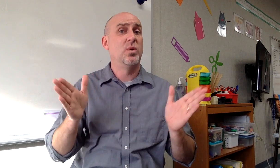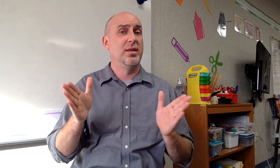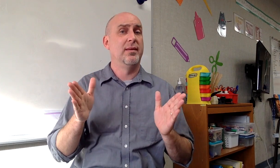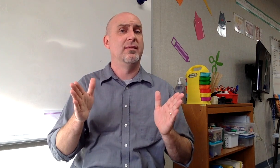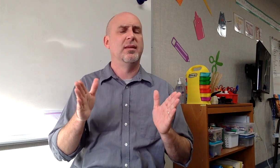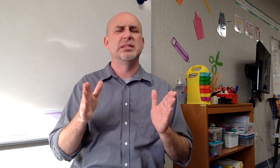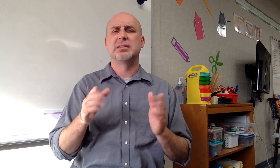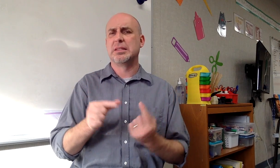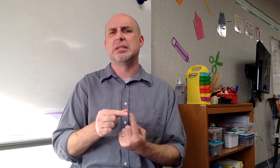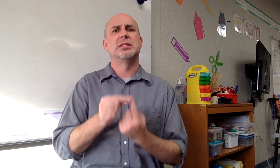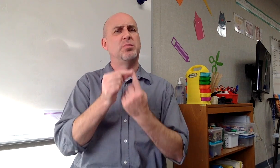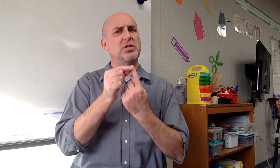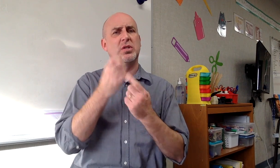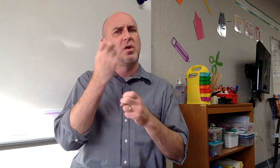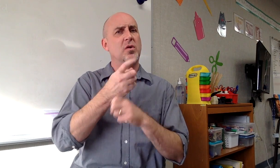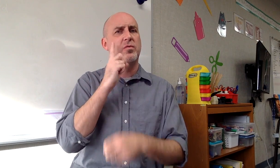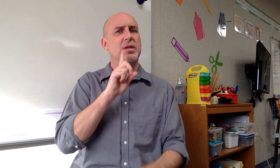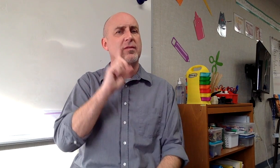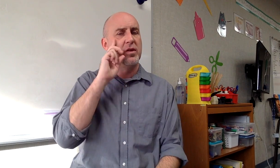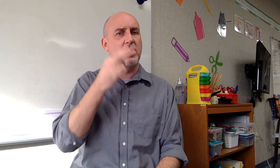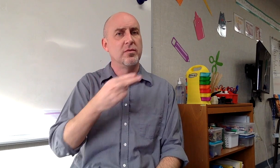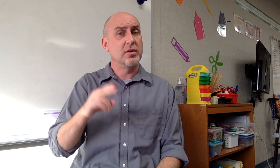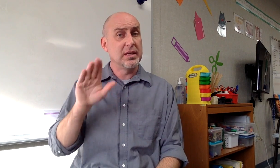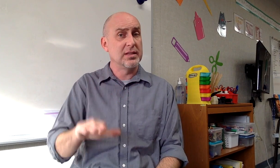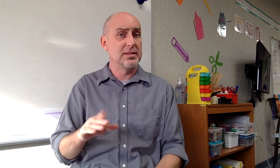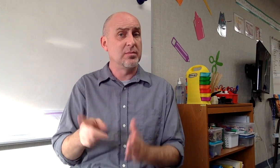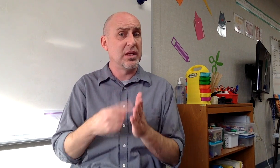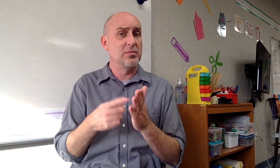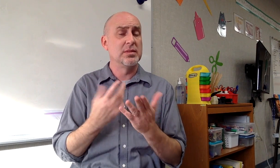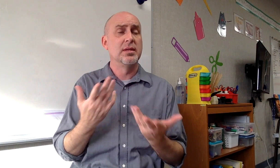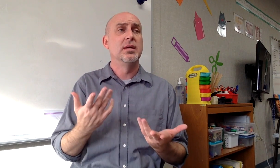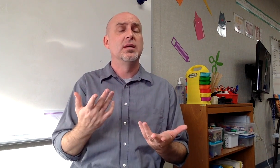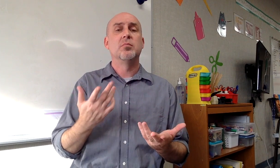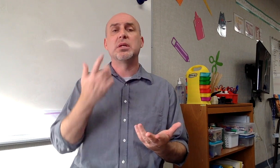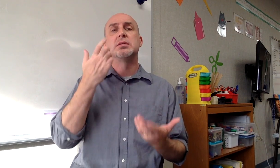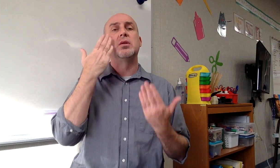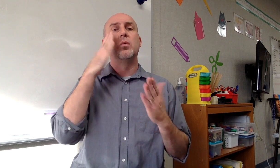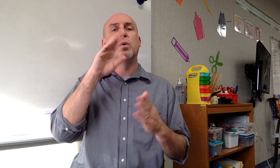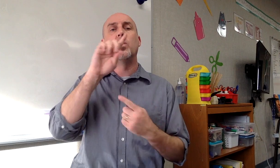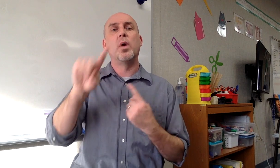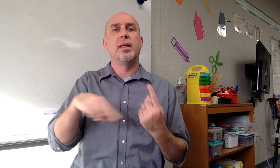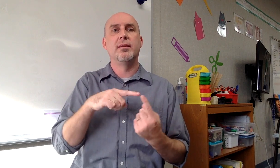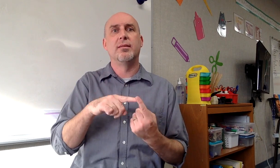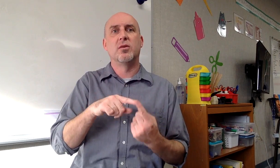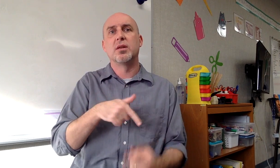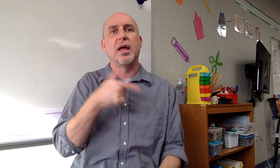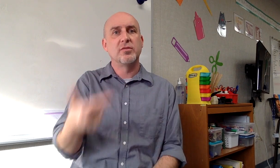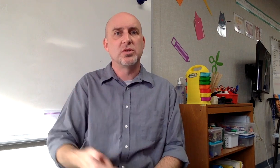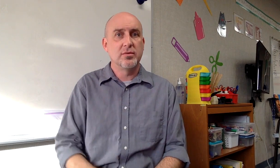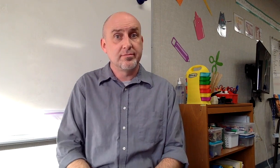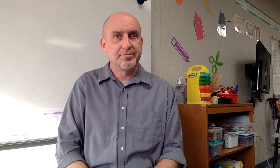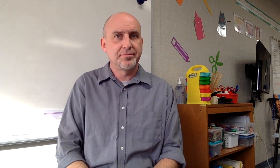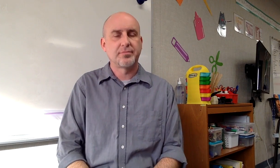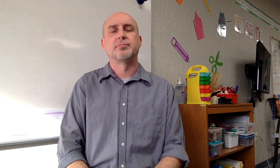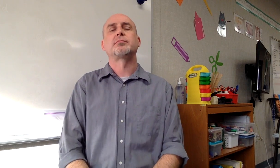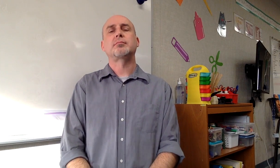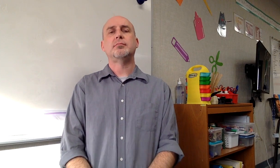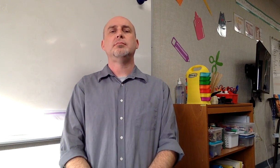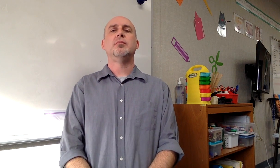generally, and it's especially hard for deaf and hard of hearing kids sometimes because they don't know when they're going to have a turn.